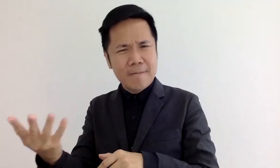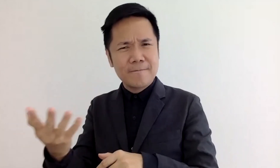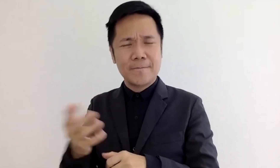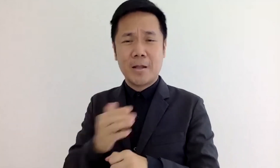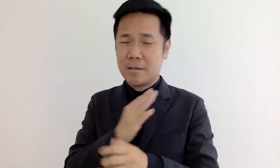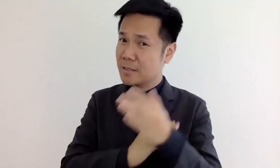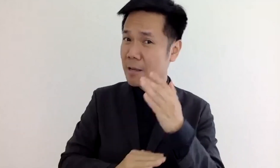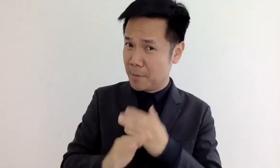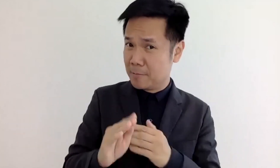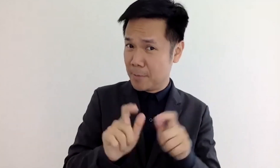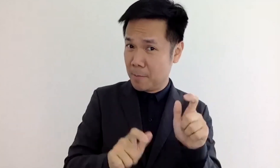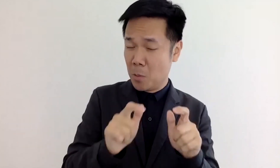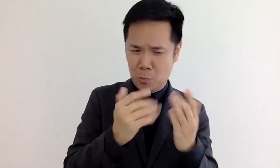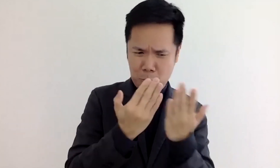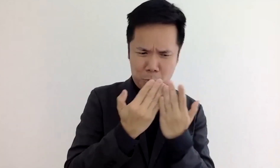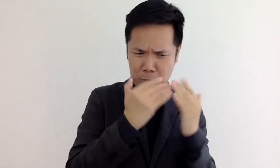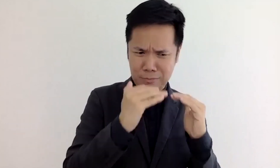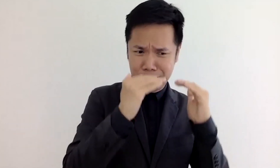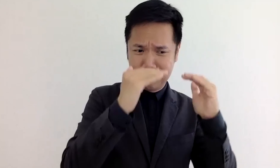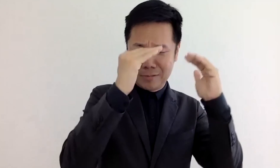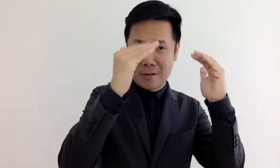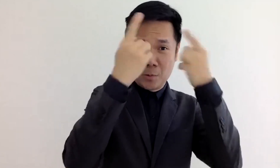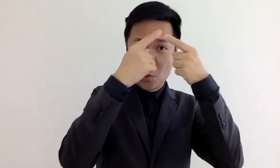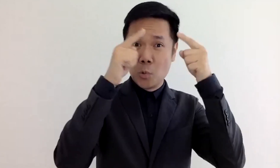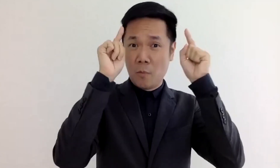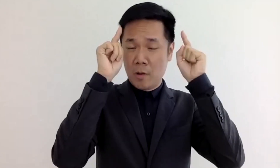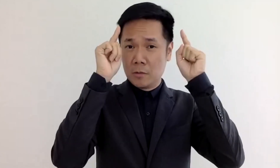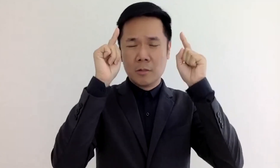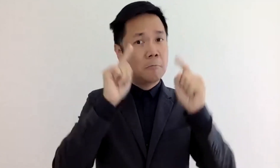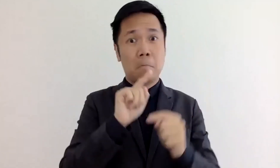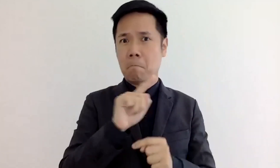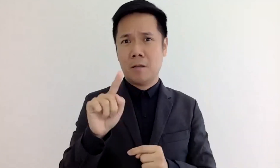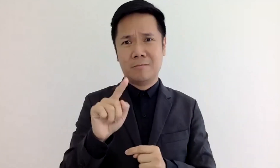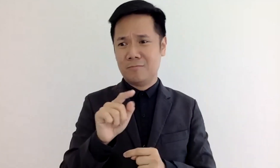uh, also discriminated to attend the job,